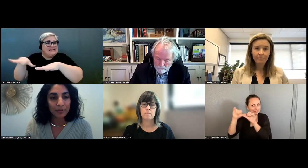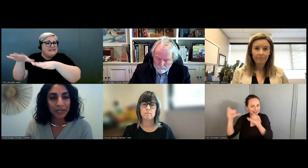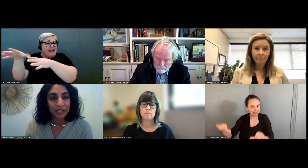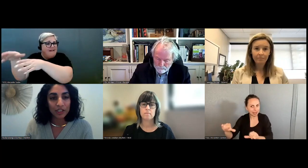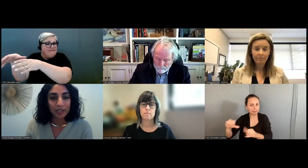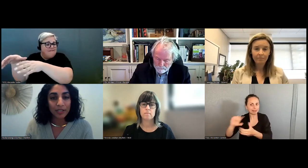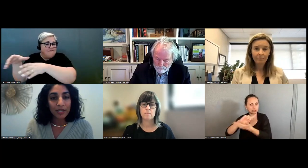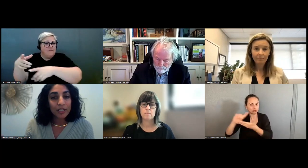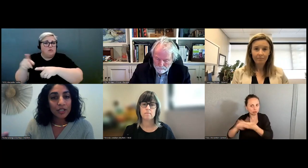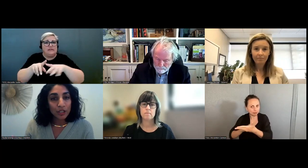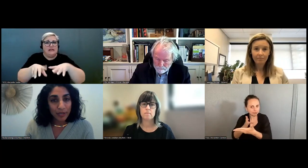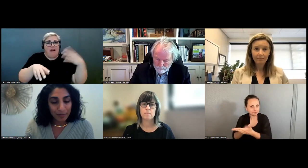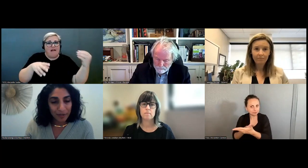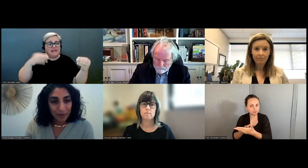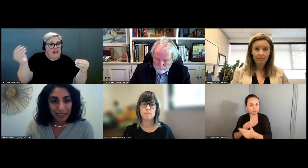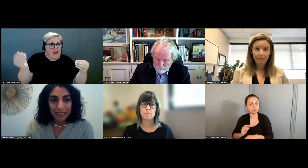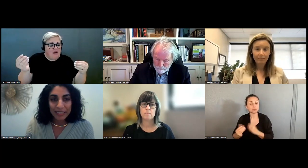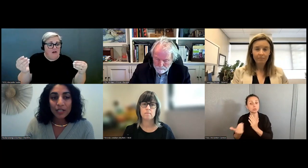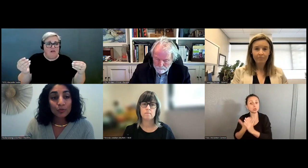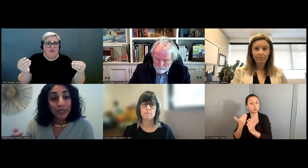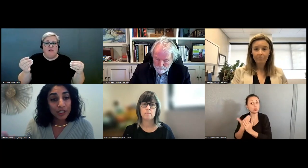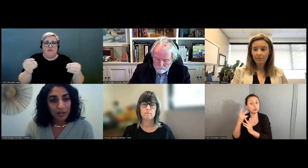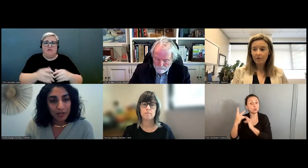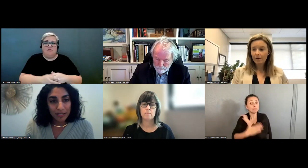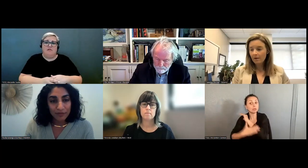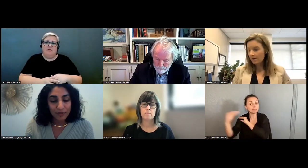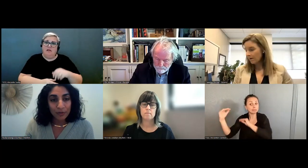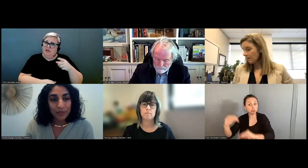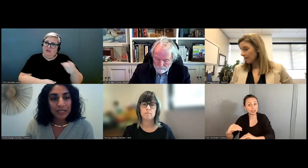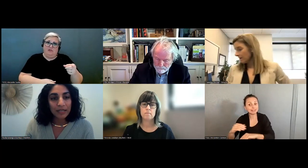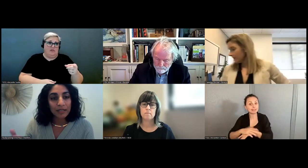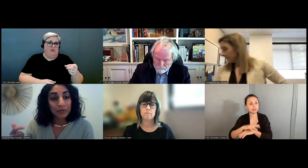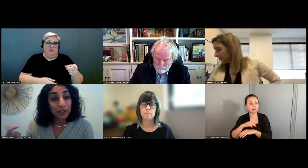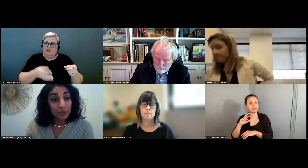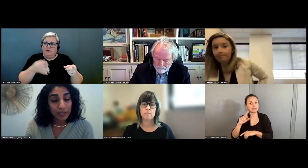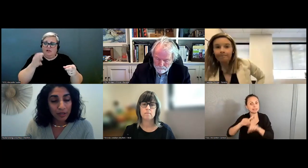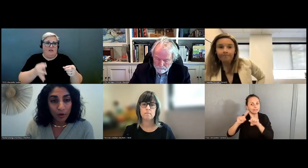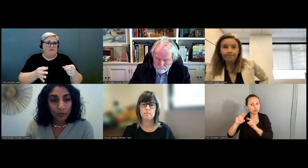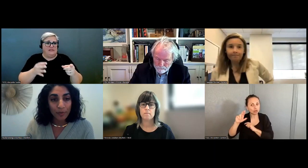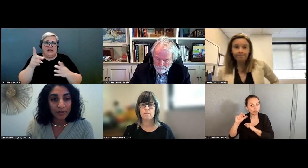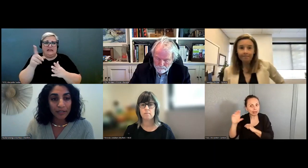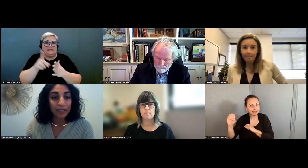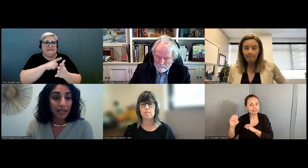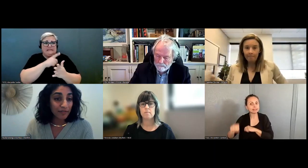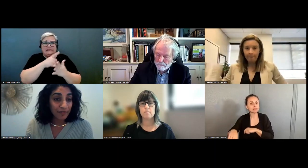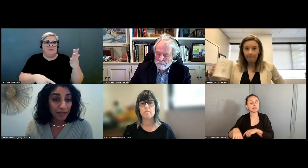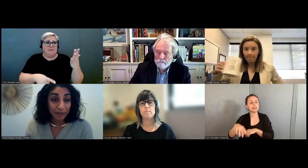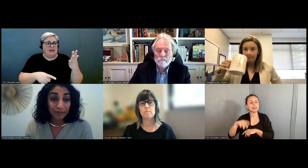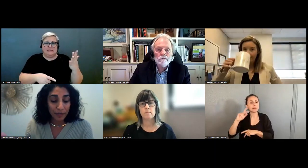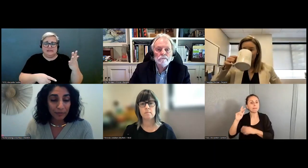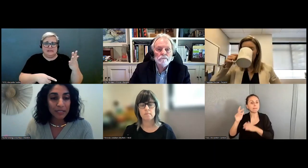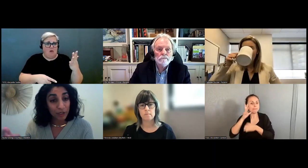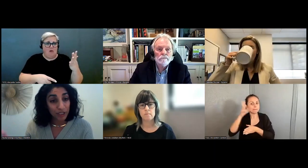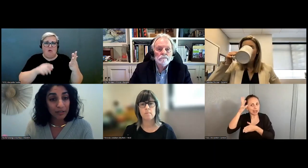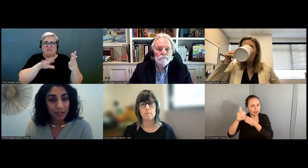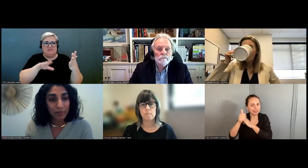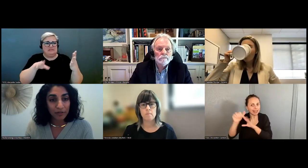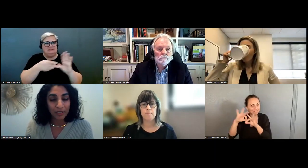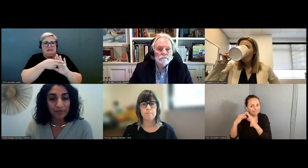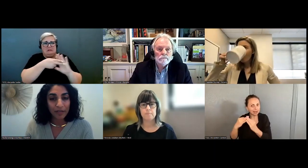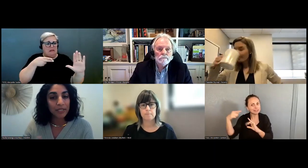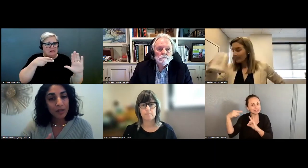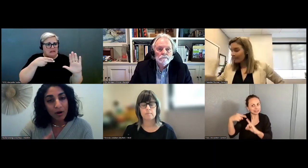systemic discrimination. New immigrants, racialized folks, children in lone parent-led families,